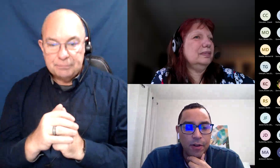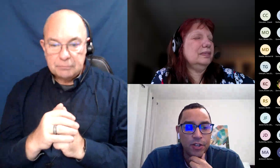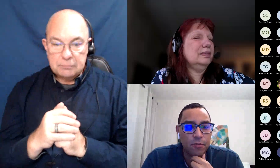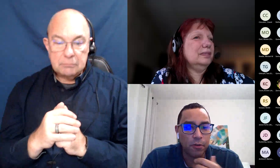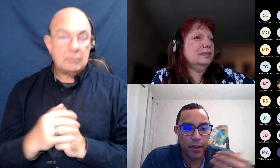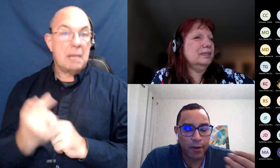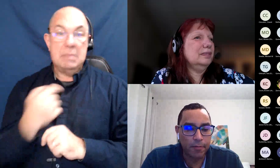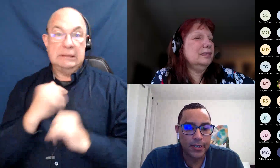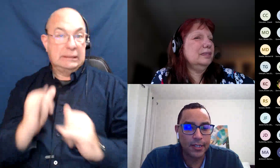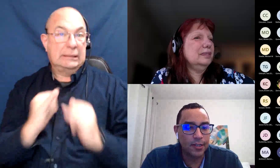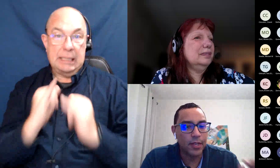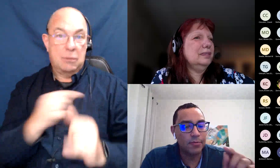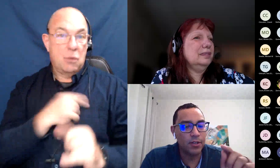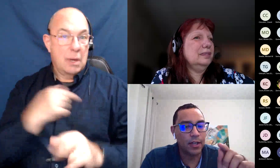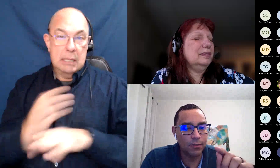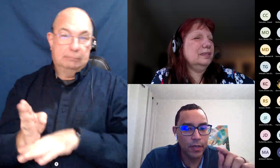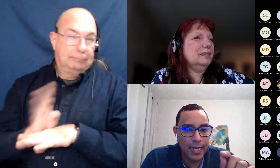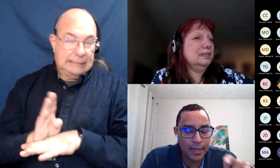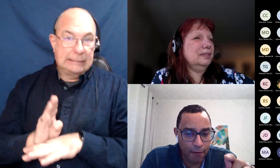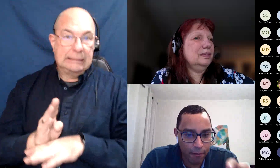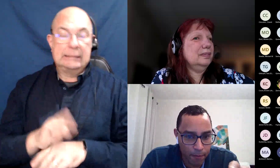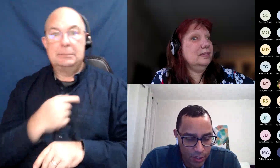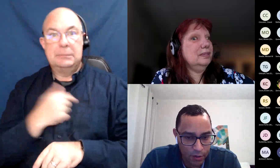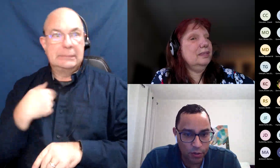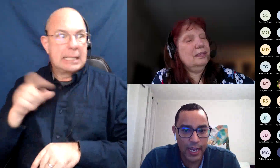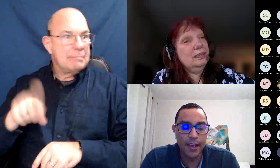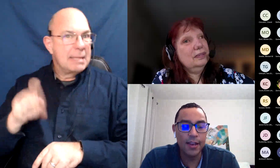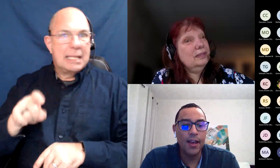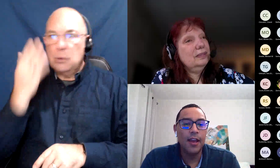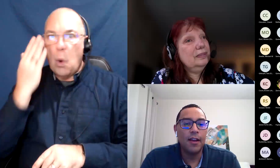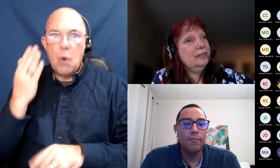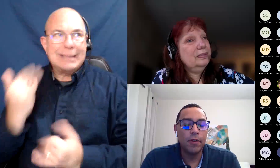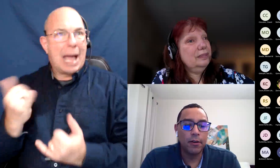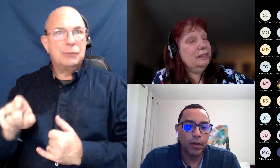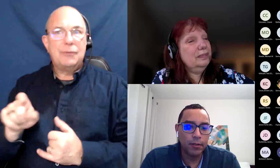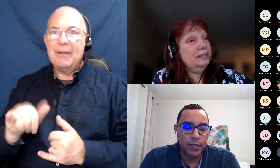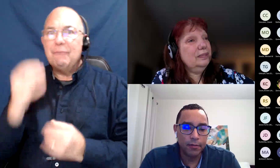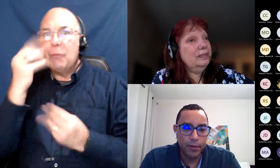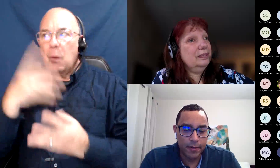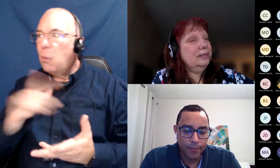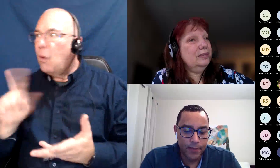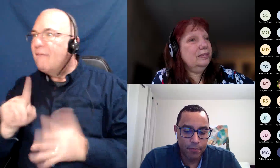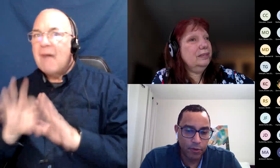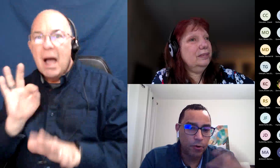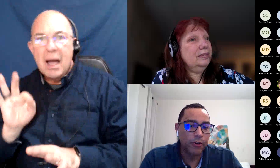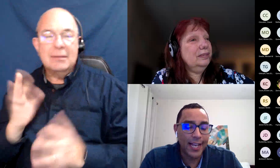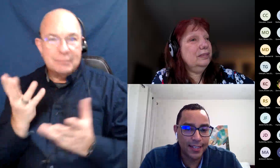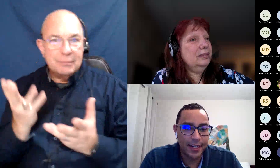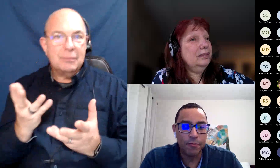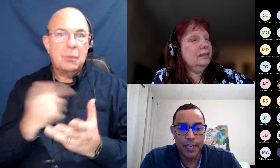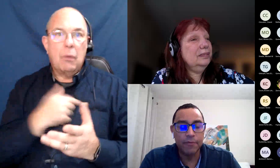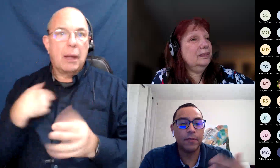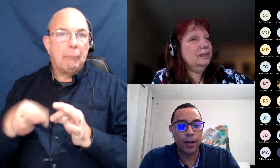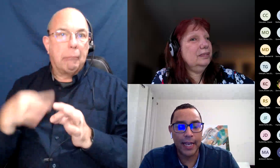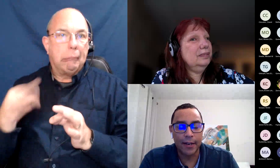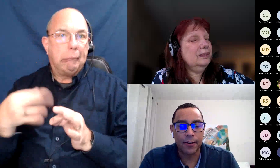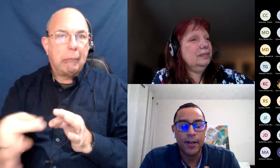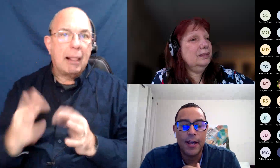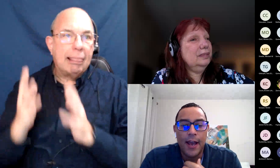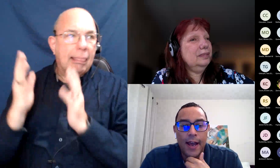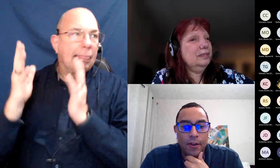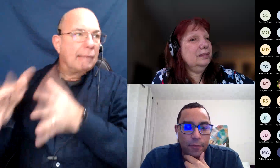same situation. We're very busy, and sometimes unless we need the information today, well, we procrastinate. We leave it